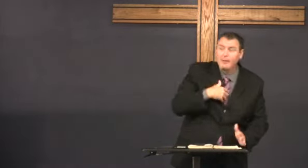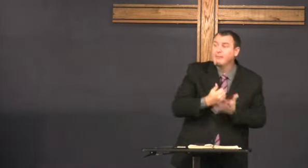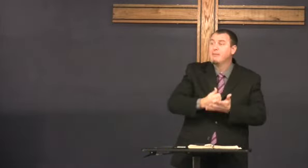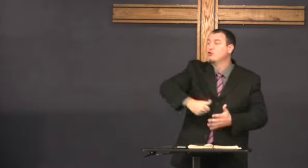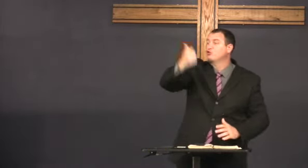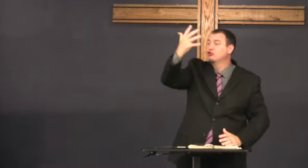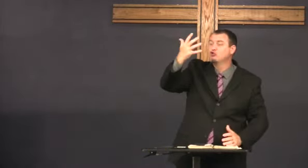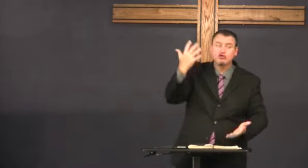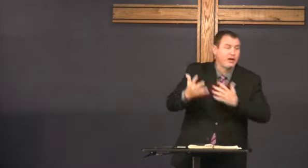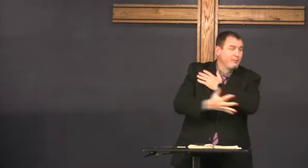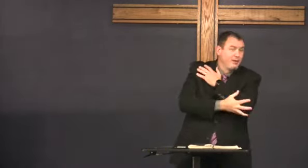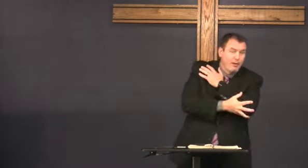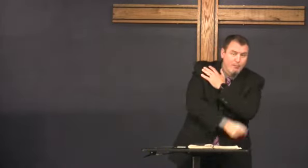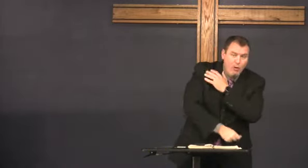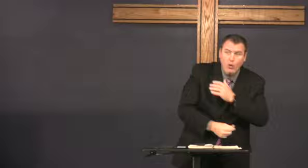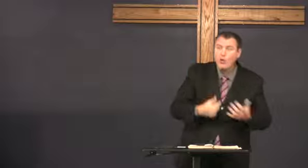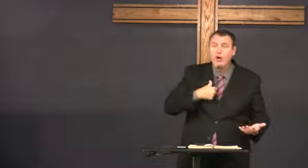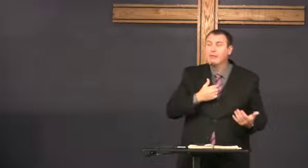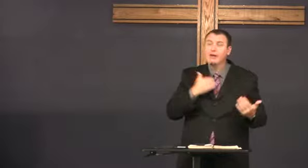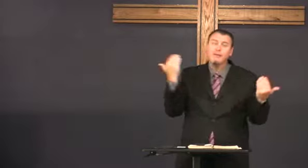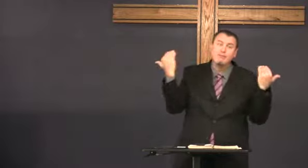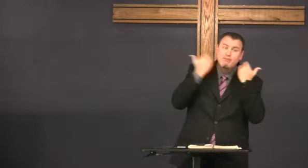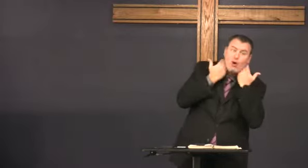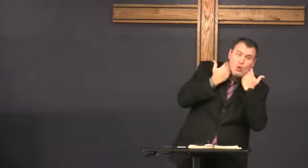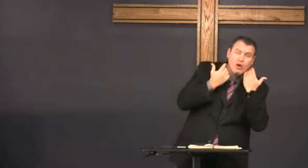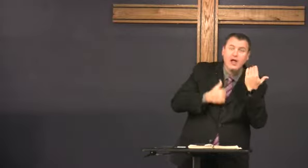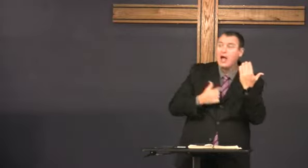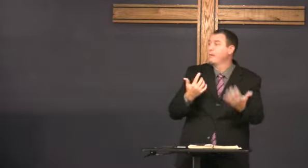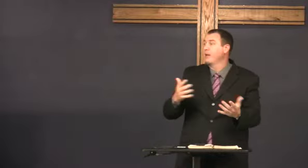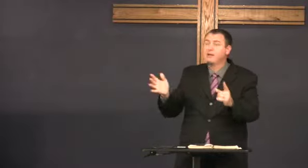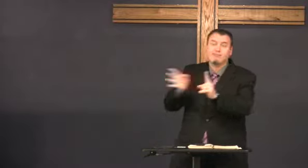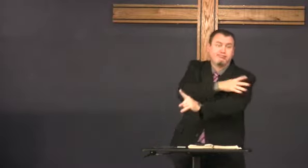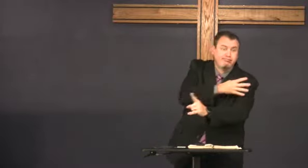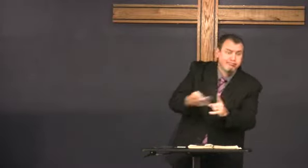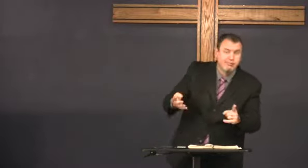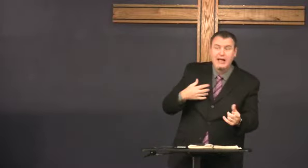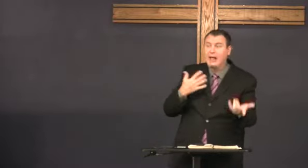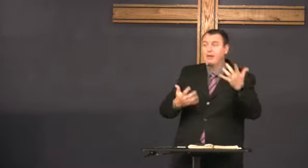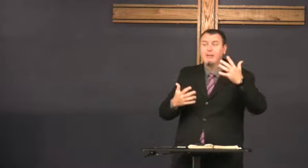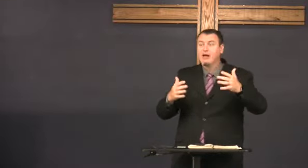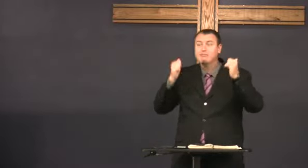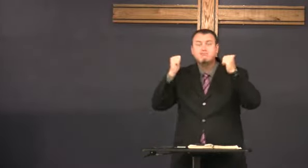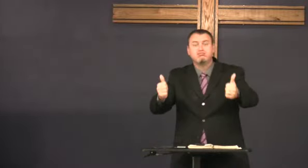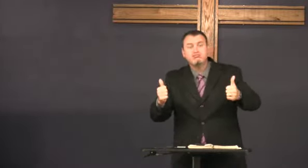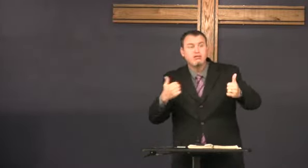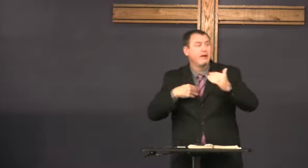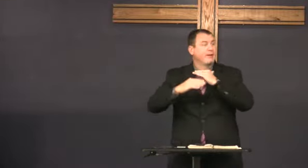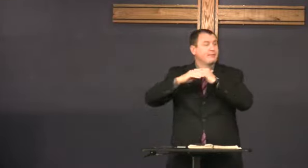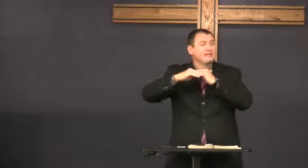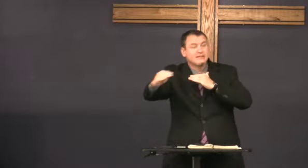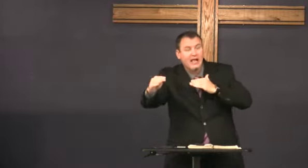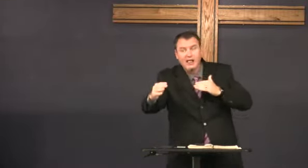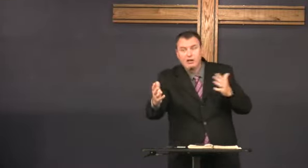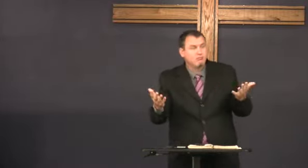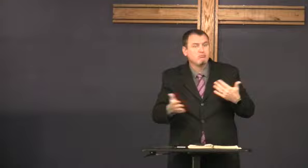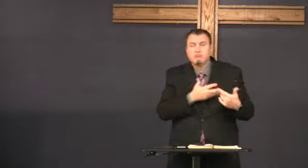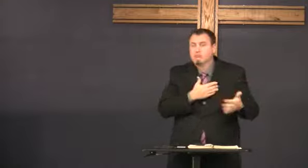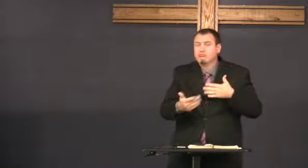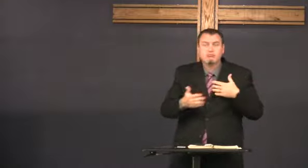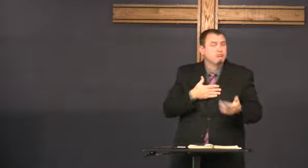I may be up, I may be down, I may be rich, I may be poor, I may be broke, I may be beaten, I may be in good